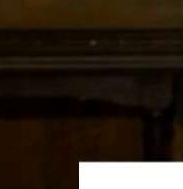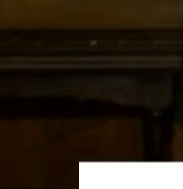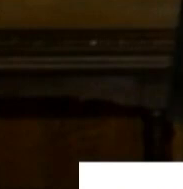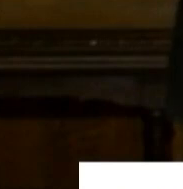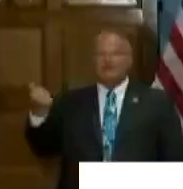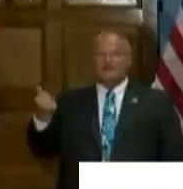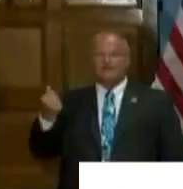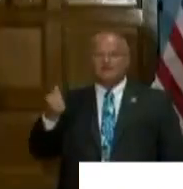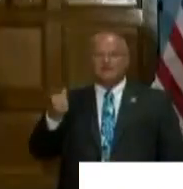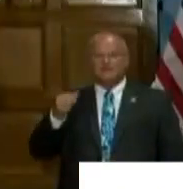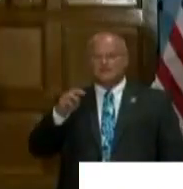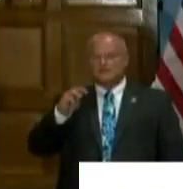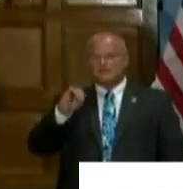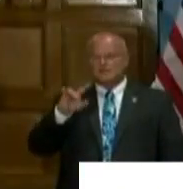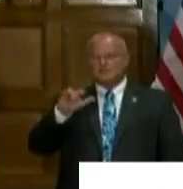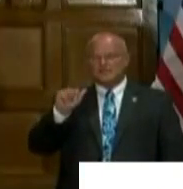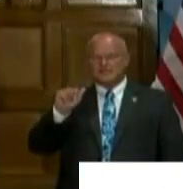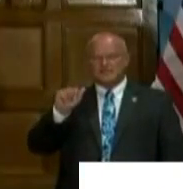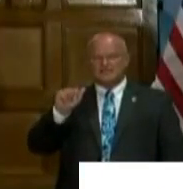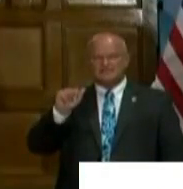Any other thing remotely?